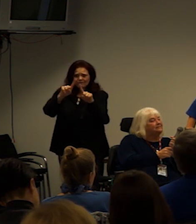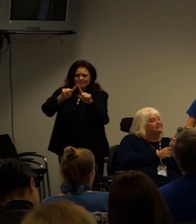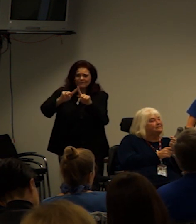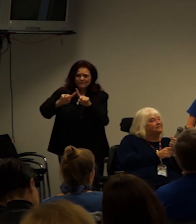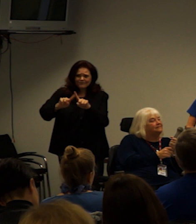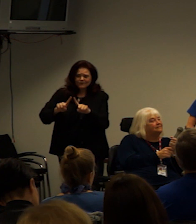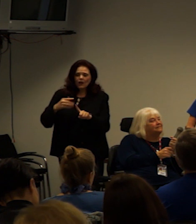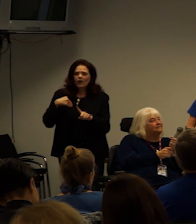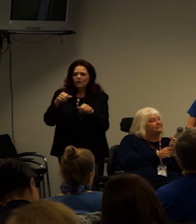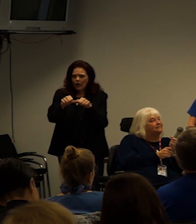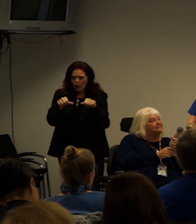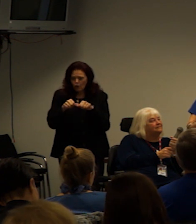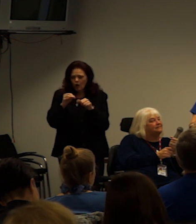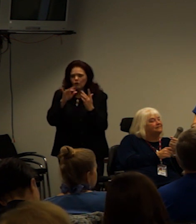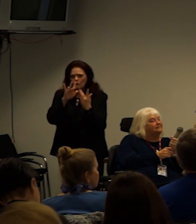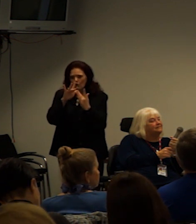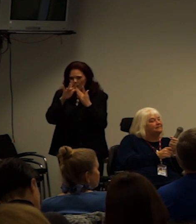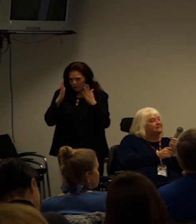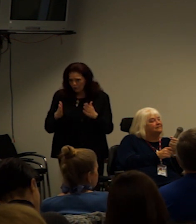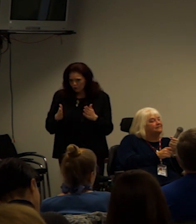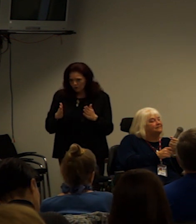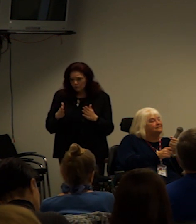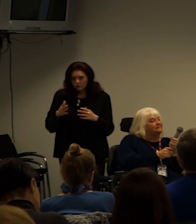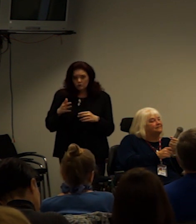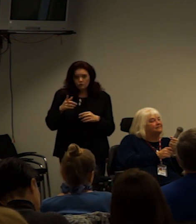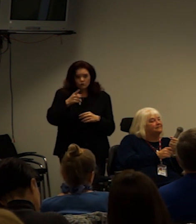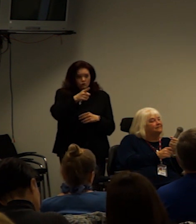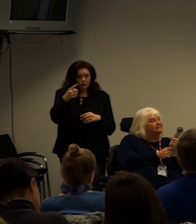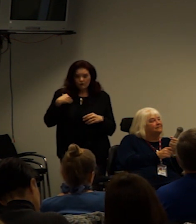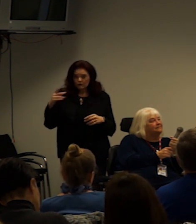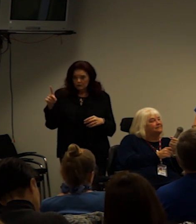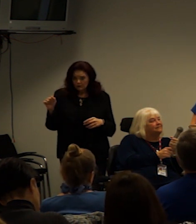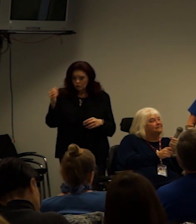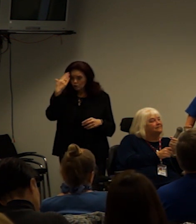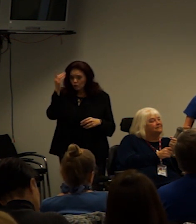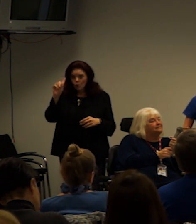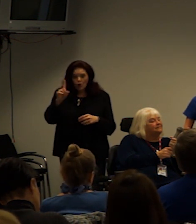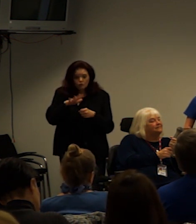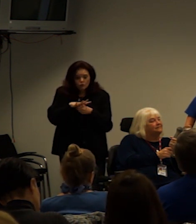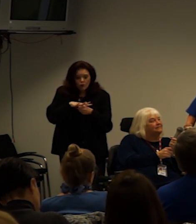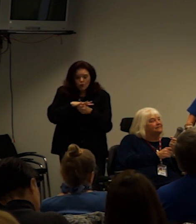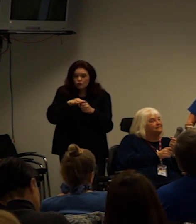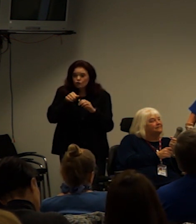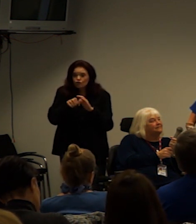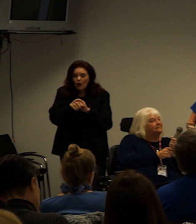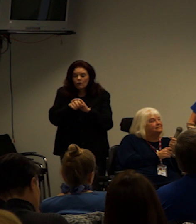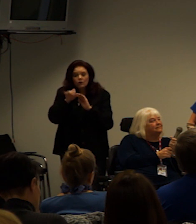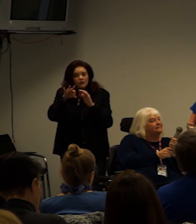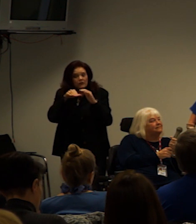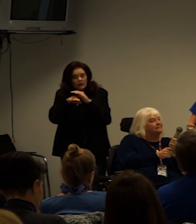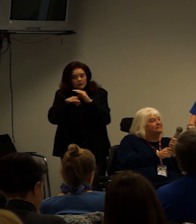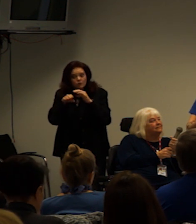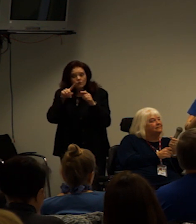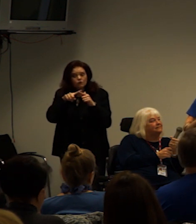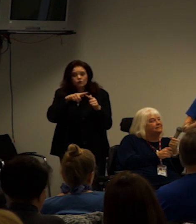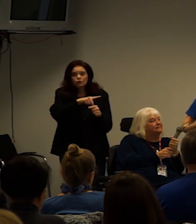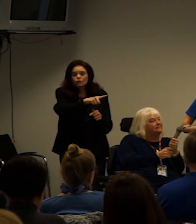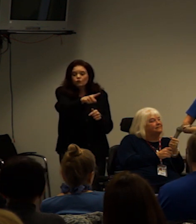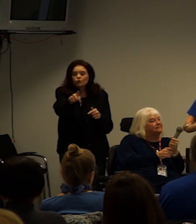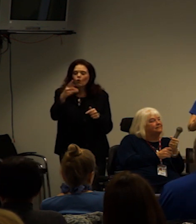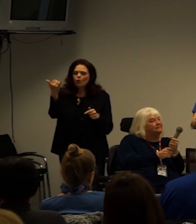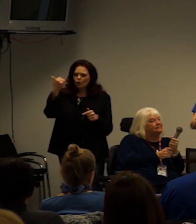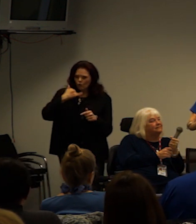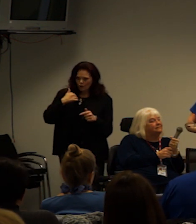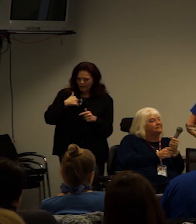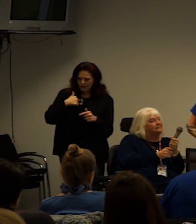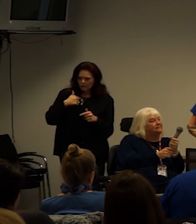And the contact person. So if you're a person with a disability and you want to know where the local shelter is and if it's accessible to you, you call